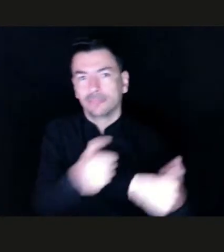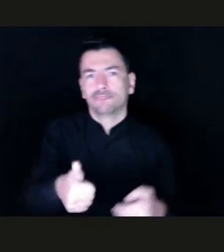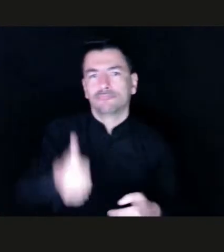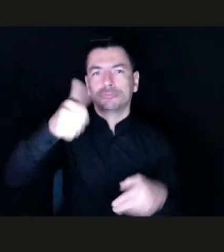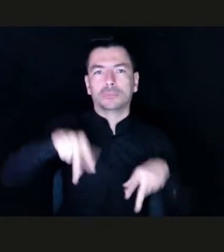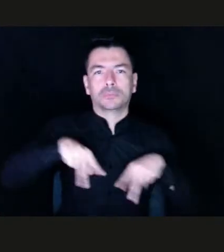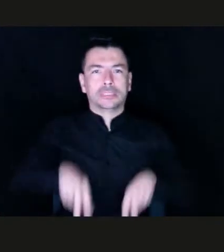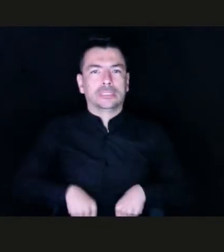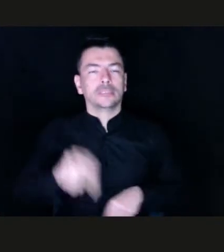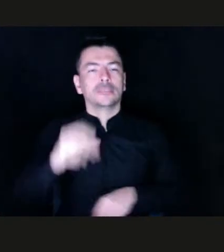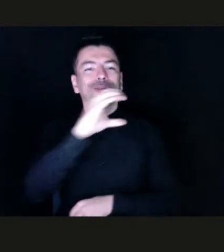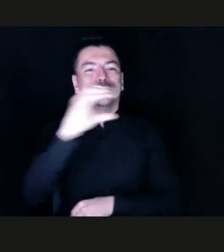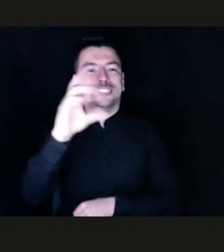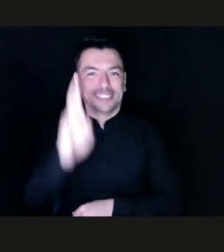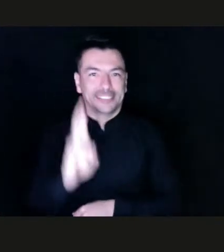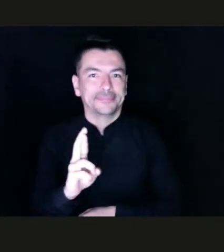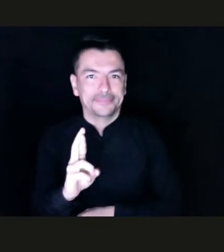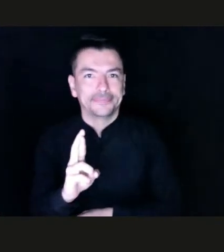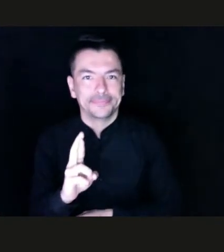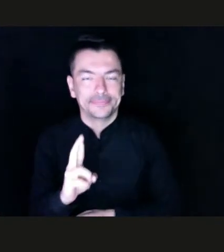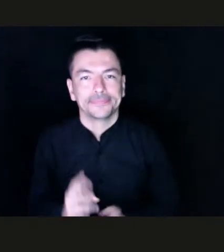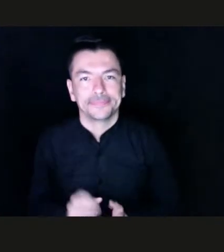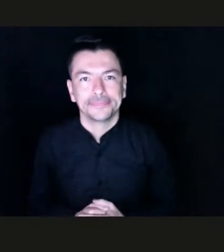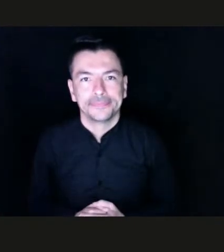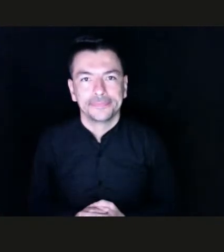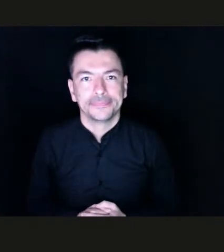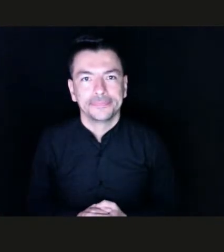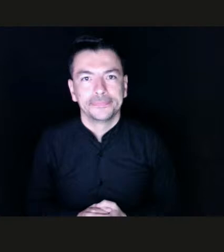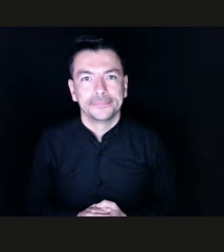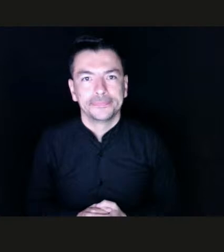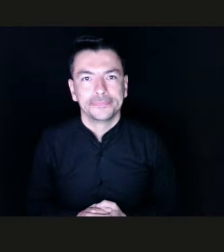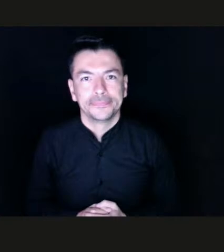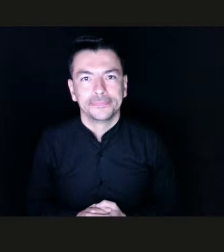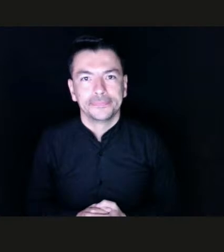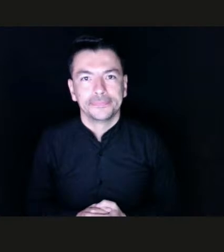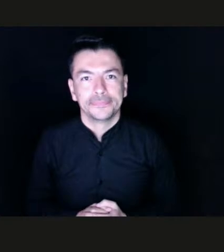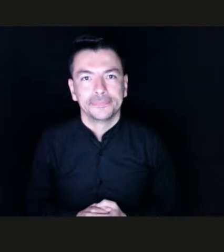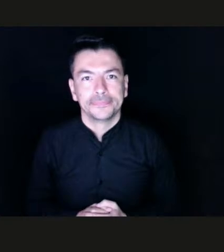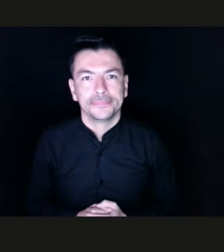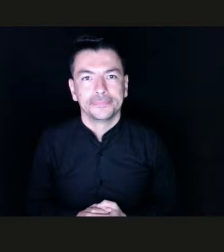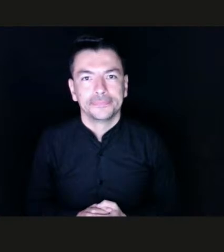hear Ms. Greenspan's opening remarks. Please start.